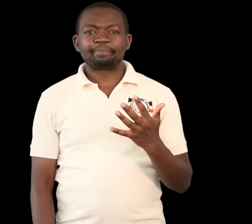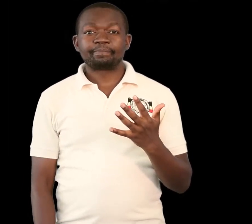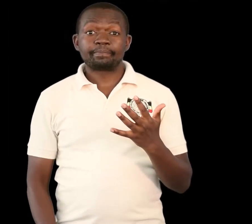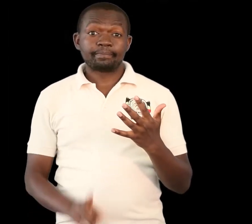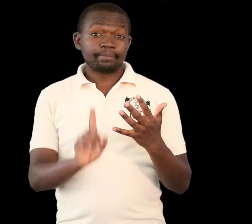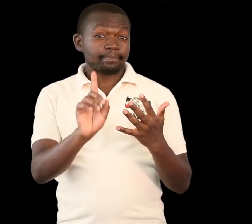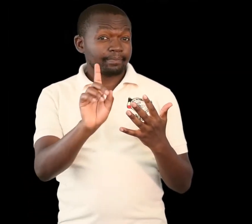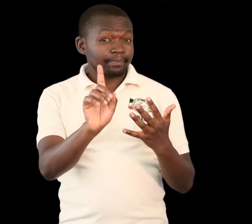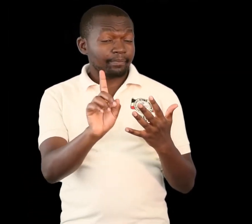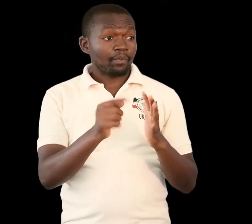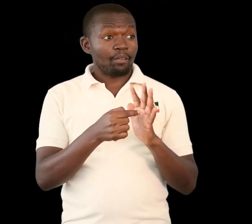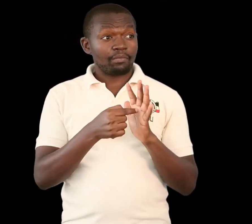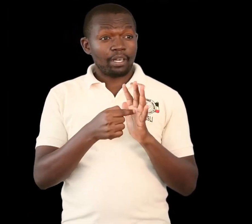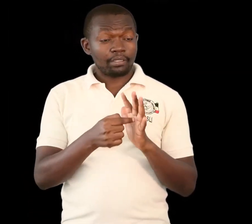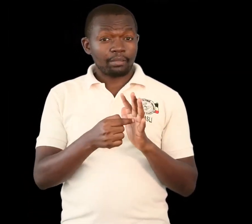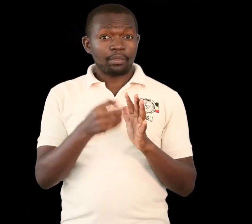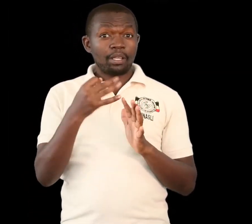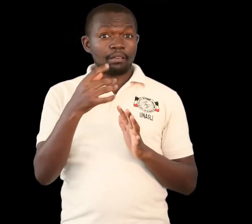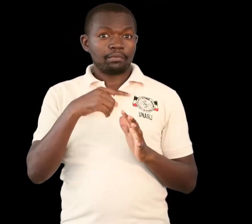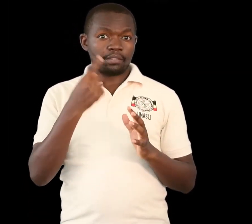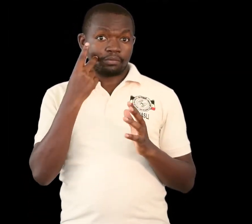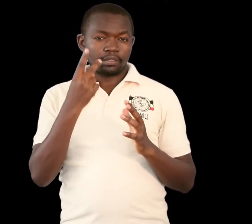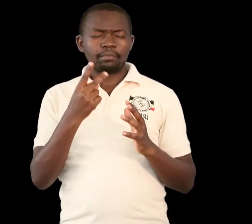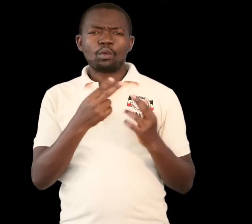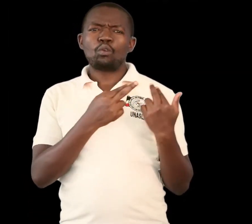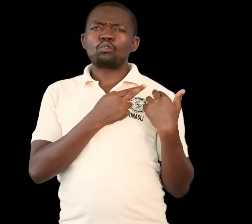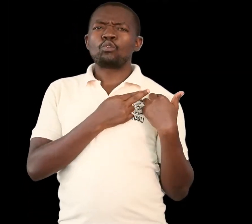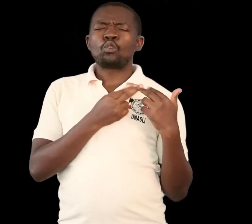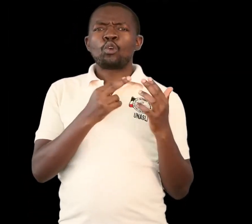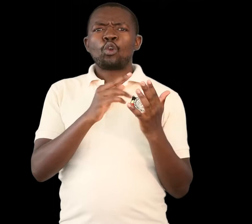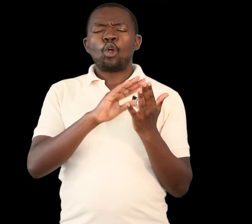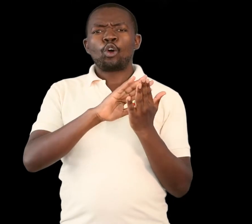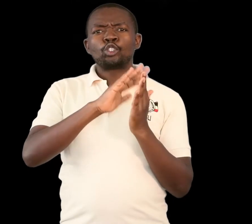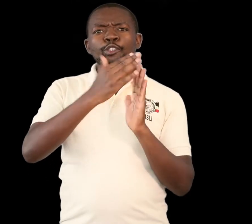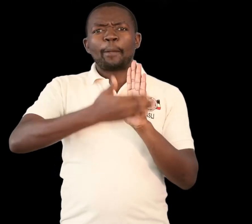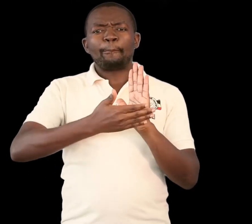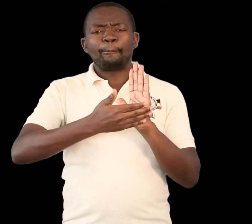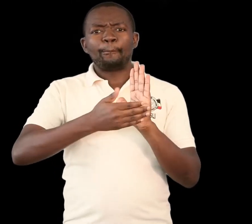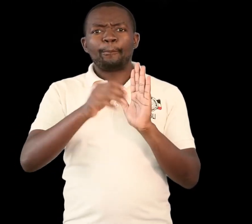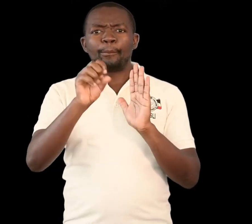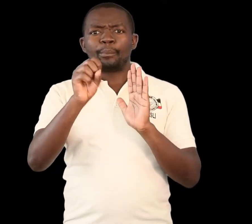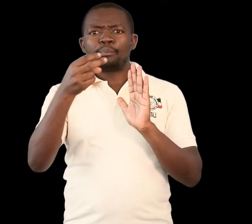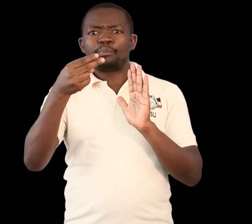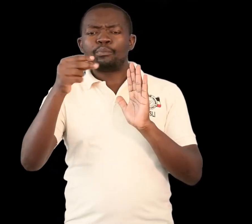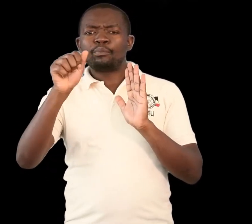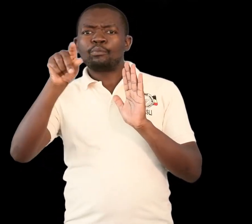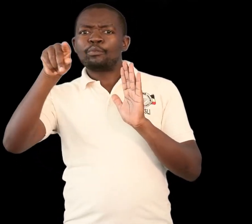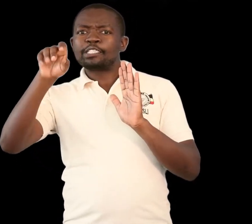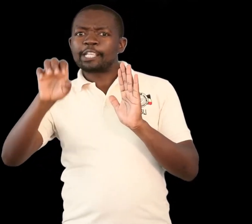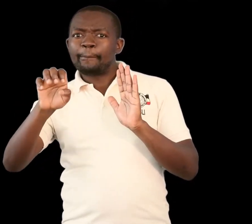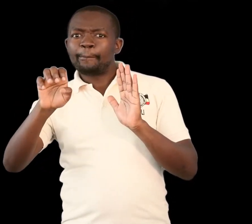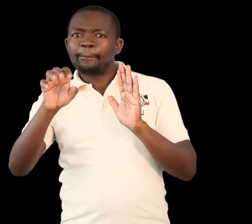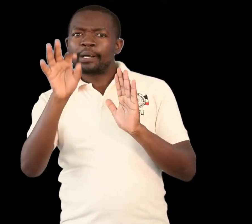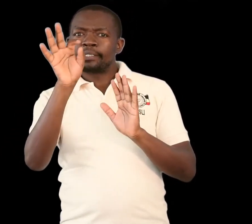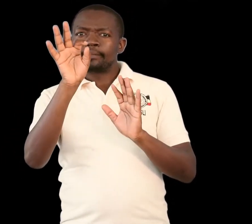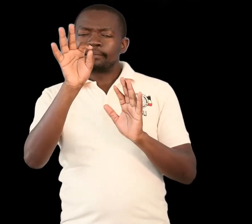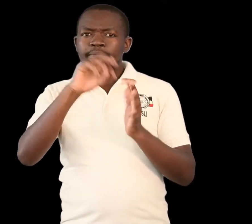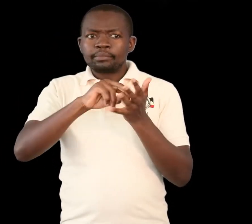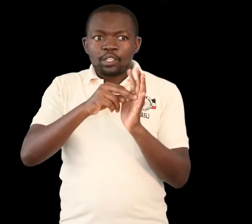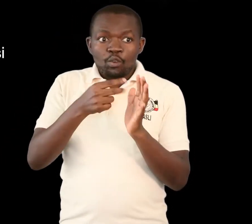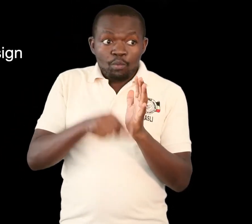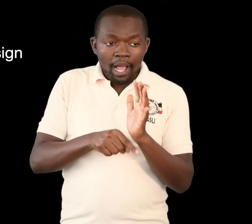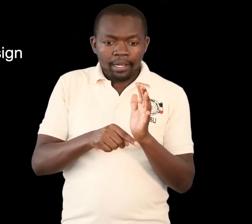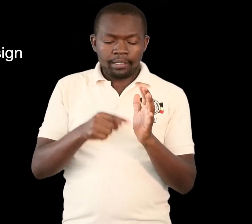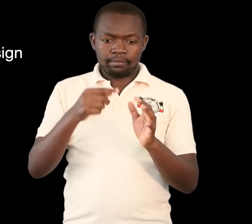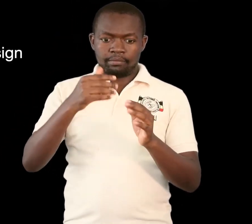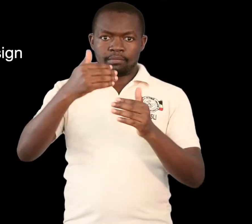For example, if we are to look at the role of shape, the role of shape defines the boundary of a